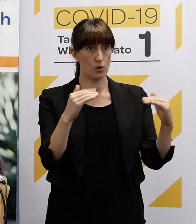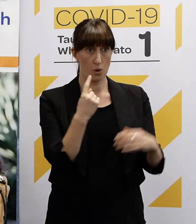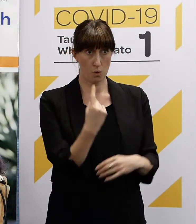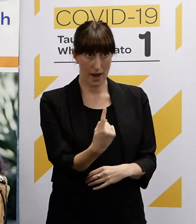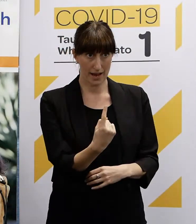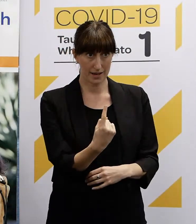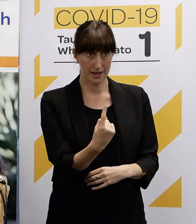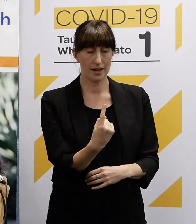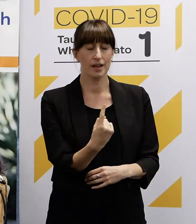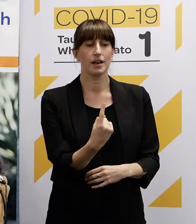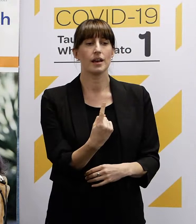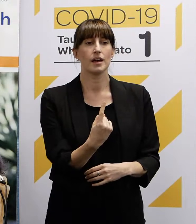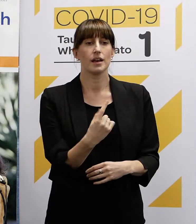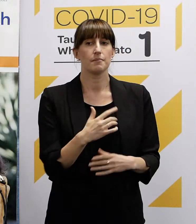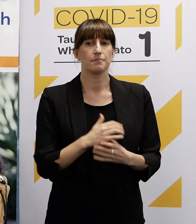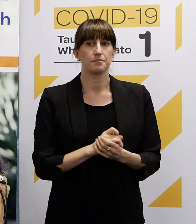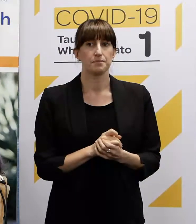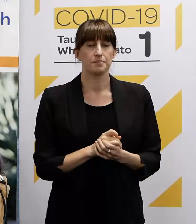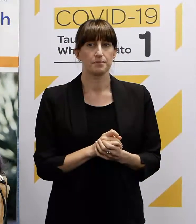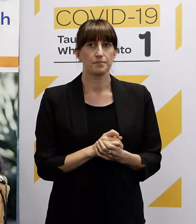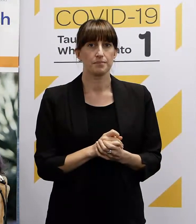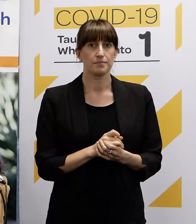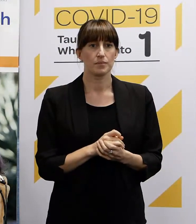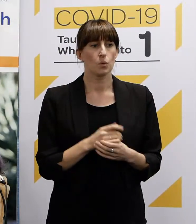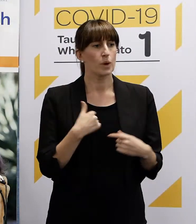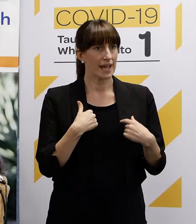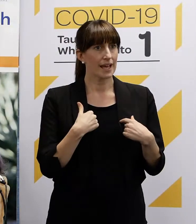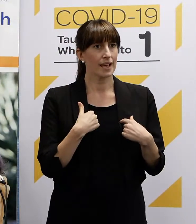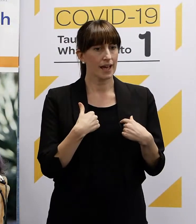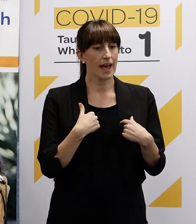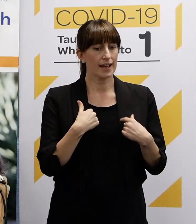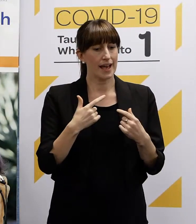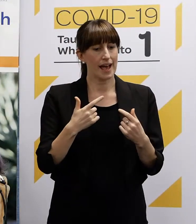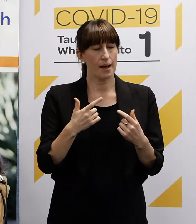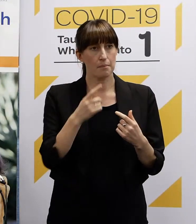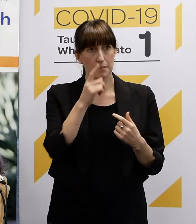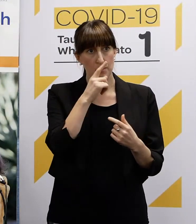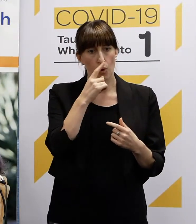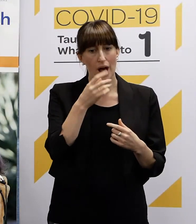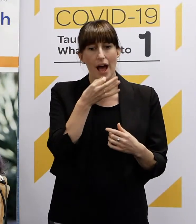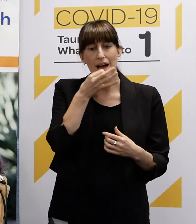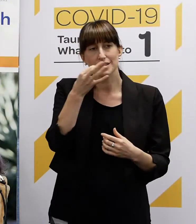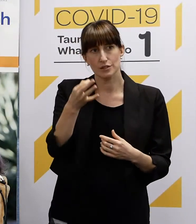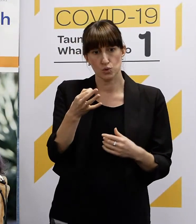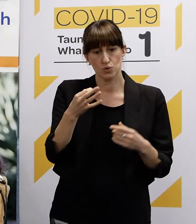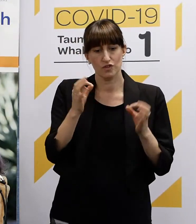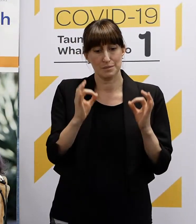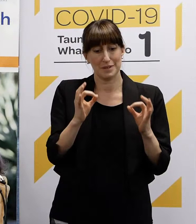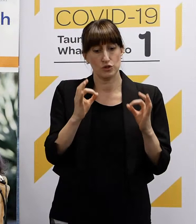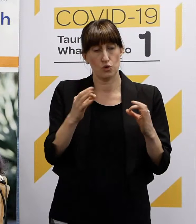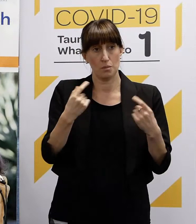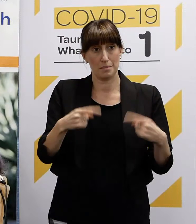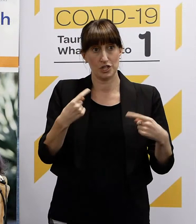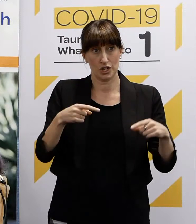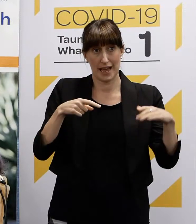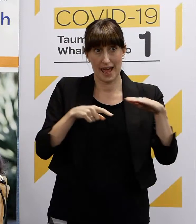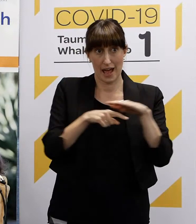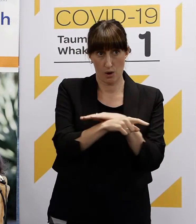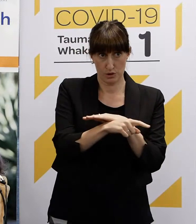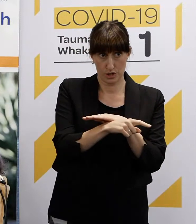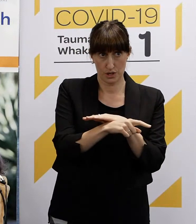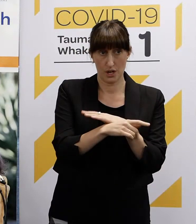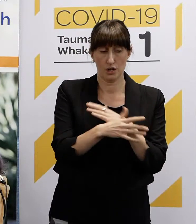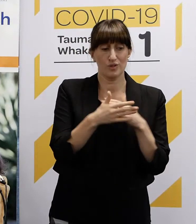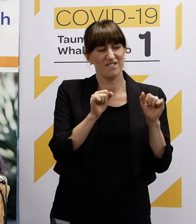number of applications that had been received that were being progressed. The decision was made to treat